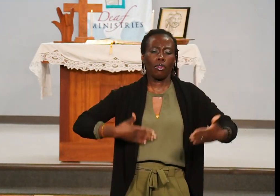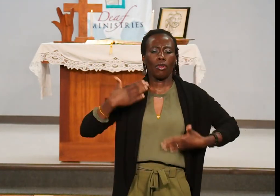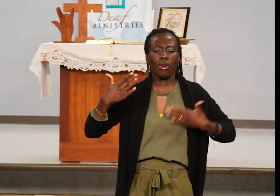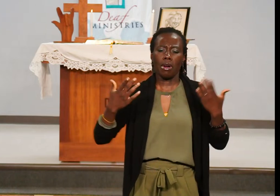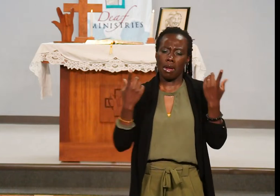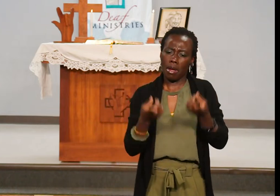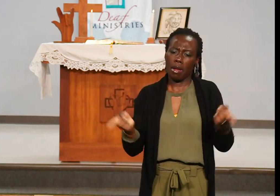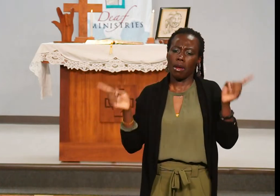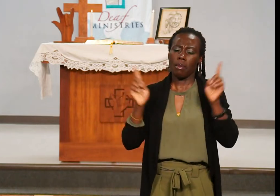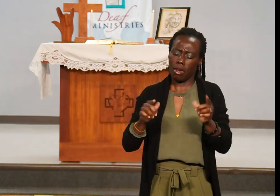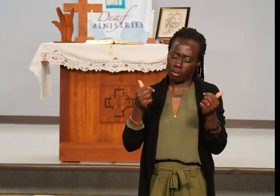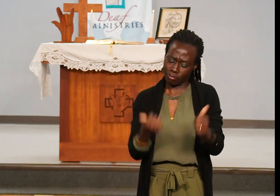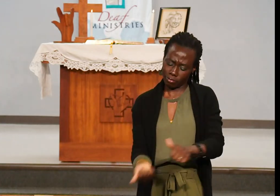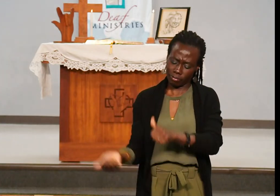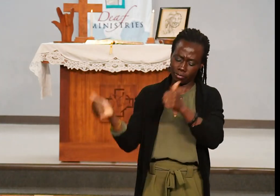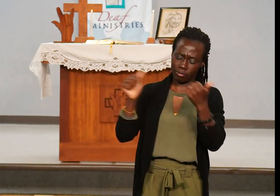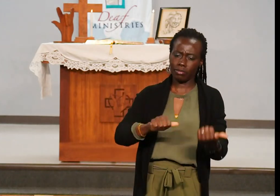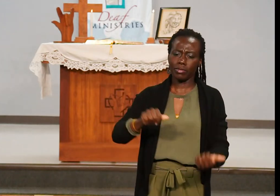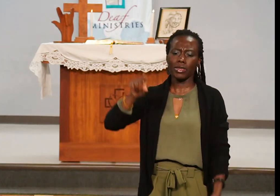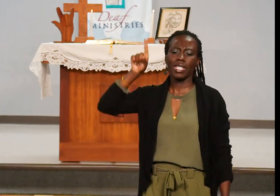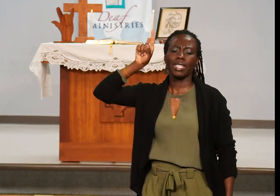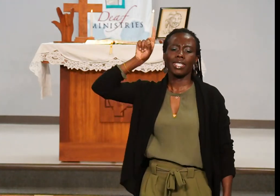I rejoiced the day